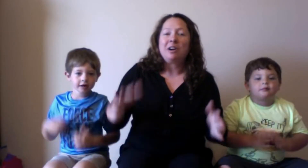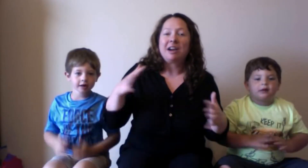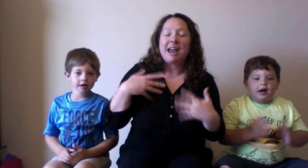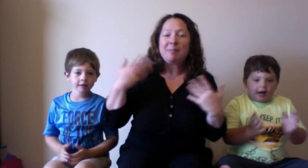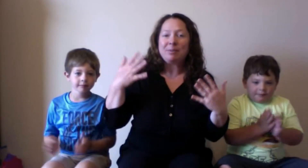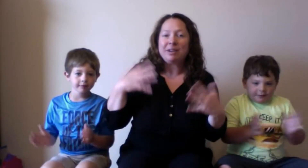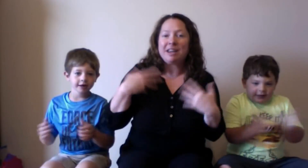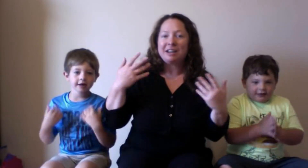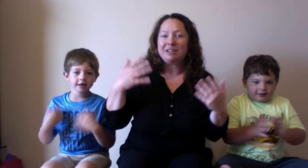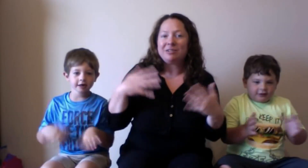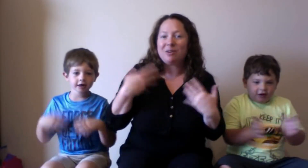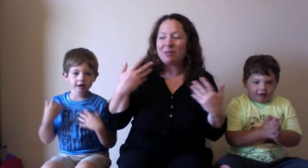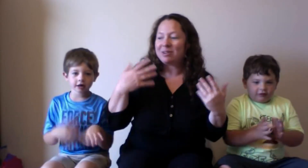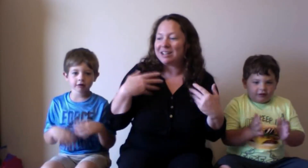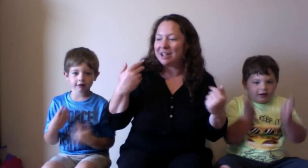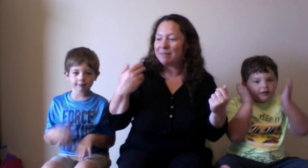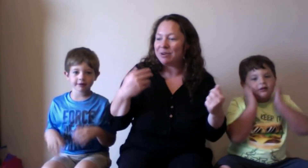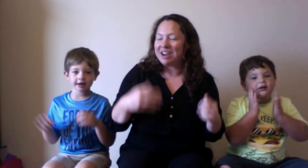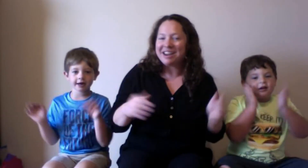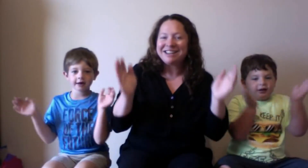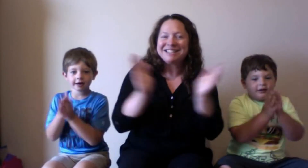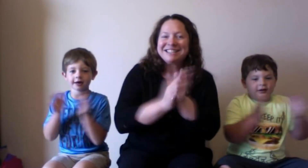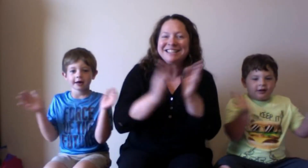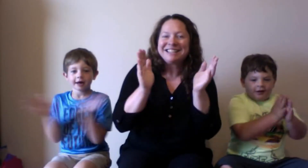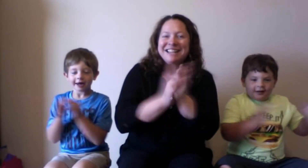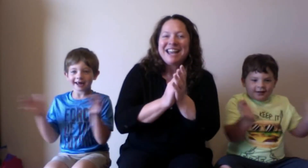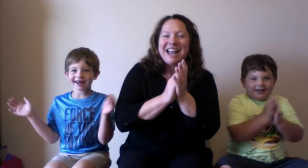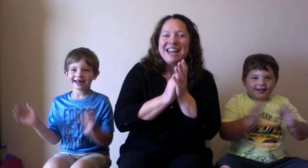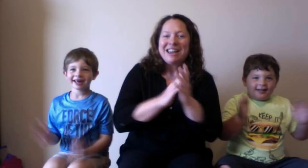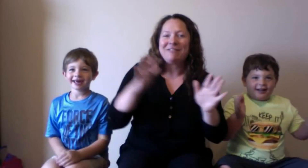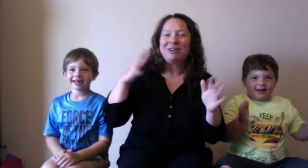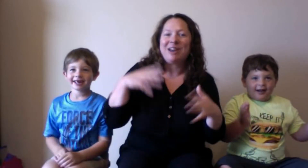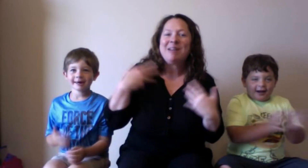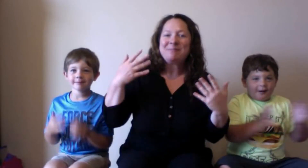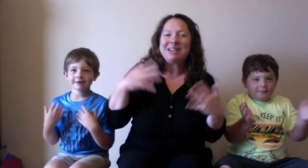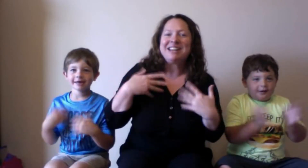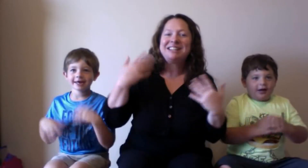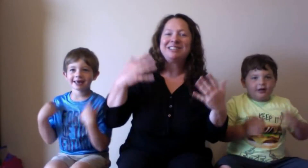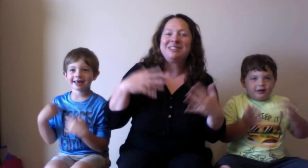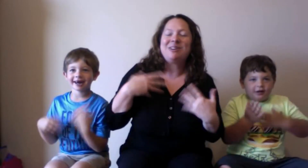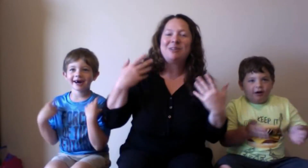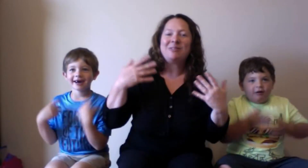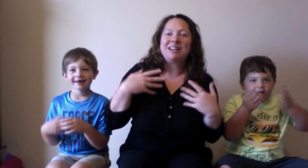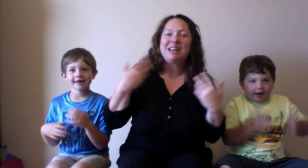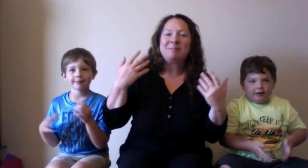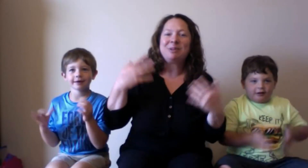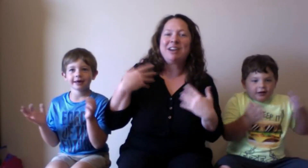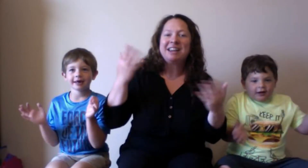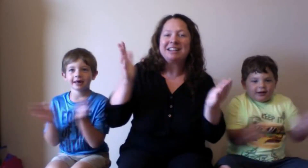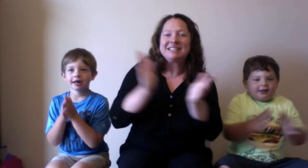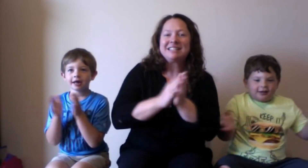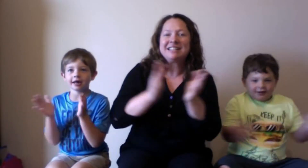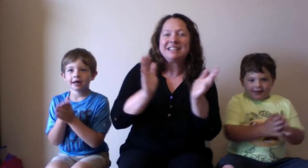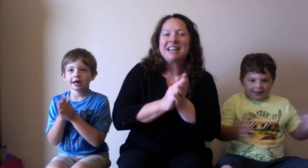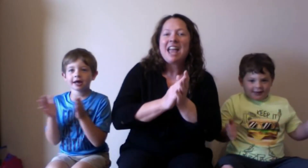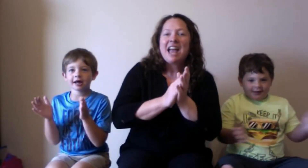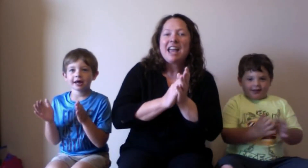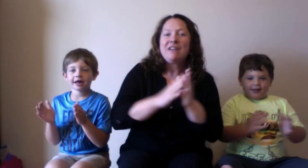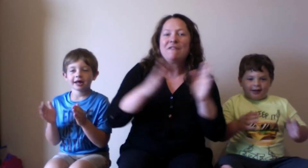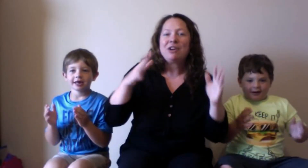happy and you know it, clap your hands. If you're happy and you know it, clap your hands. If you're